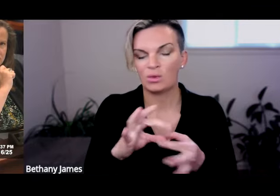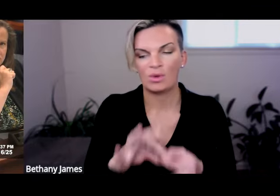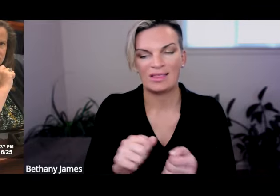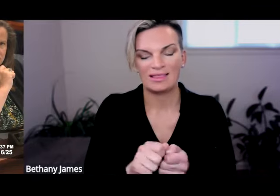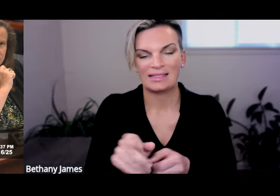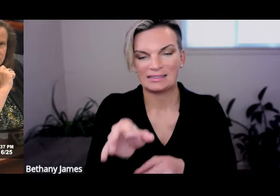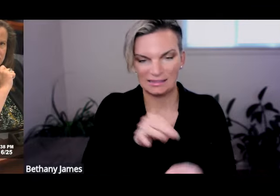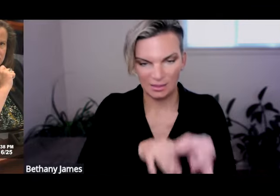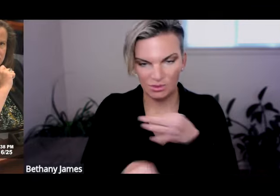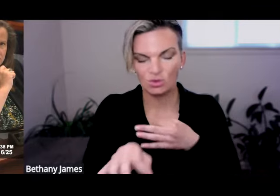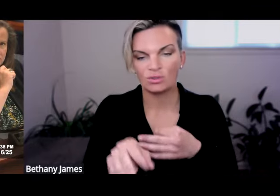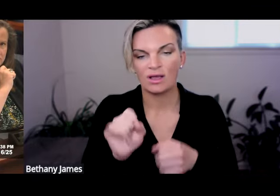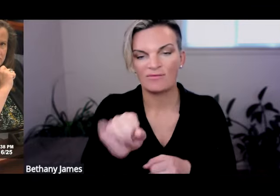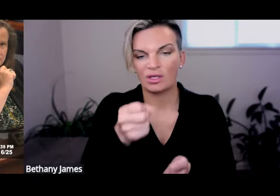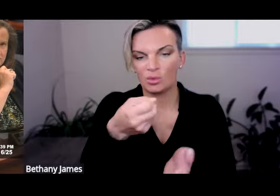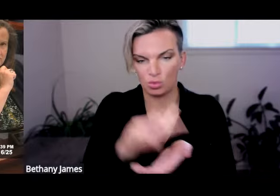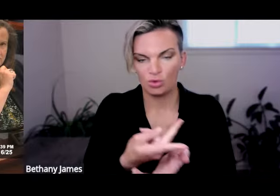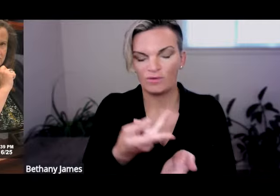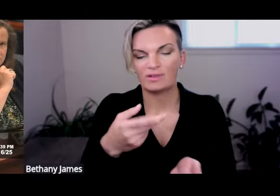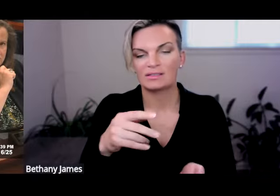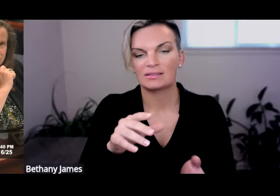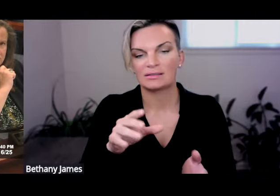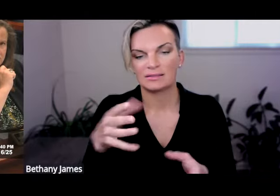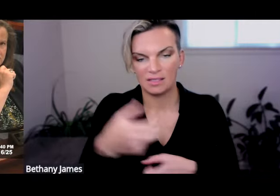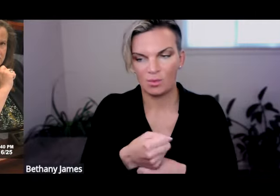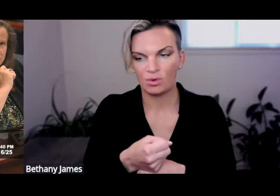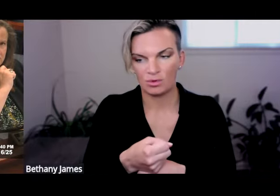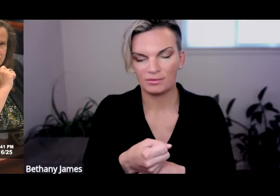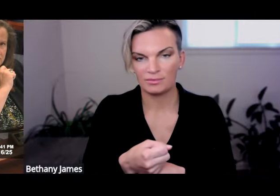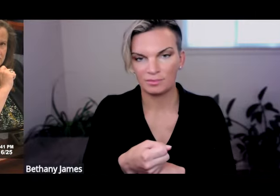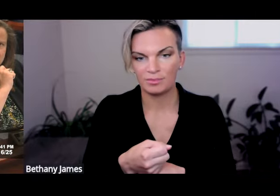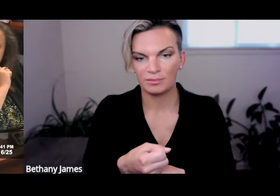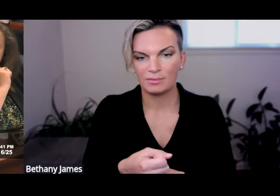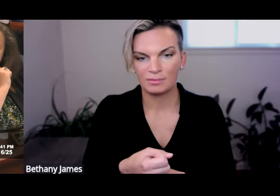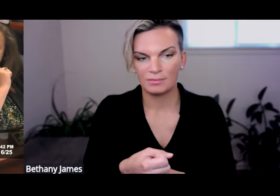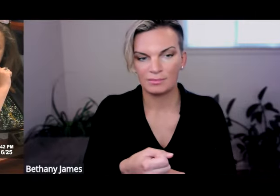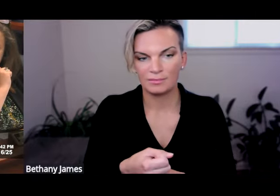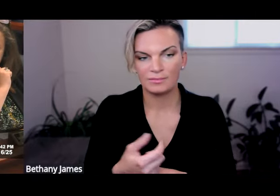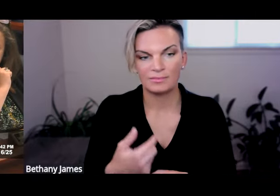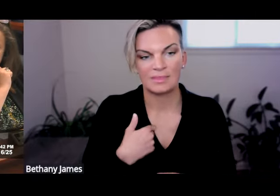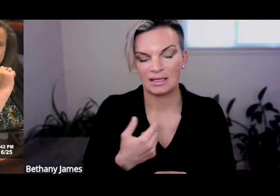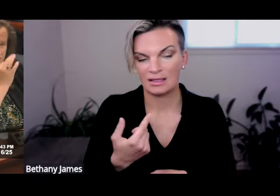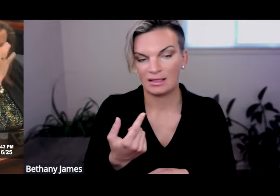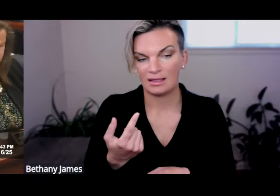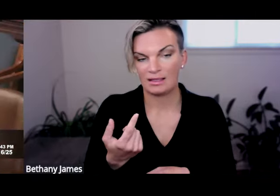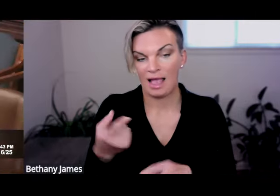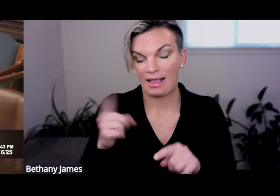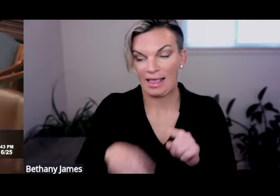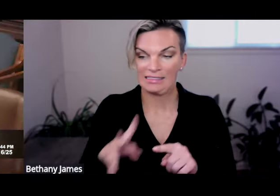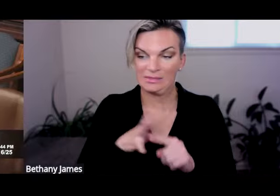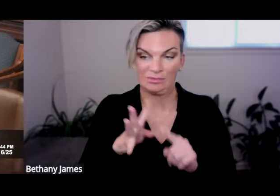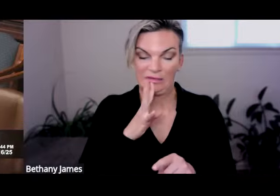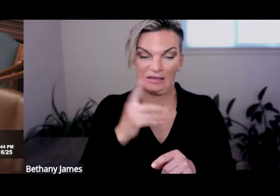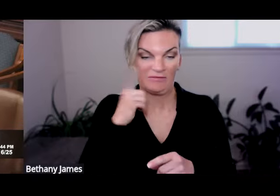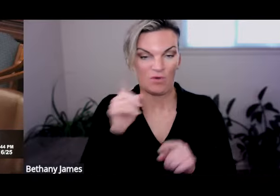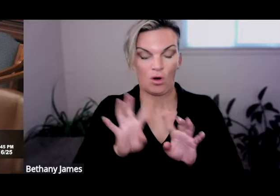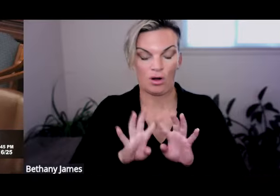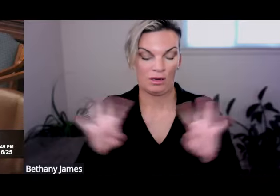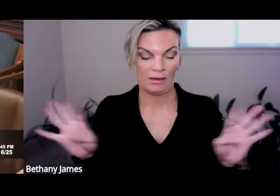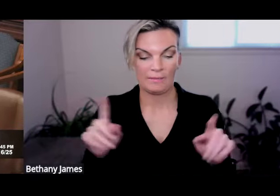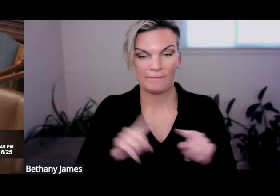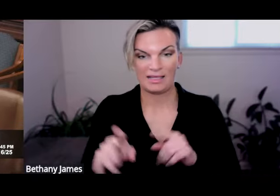the approved summary. So I can't speak for my fellow board members, but rather than